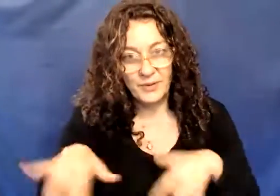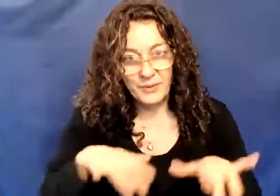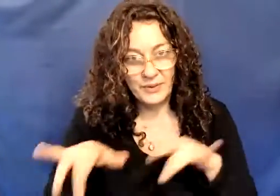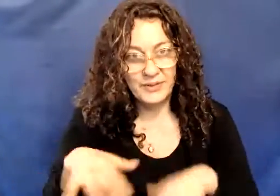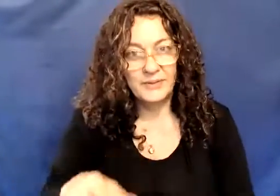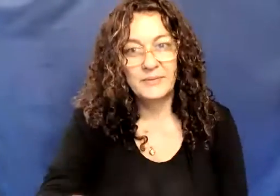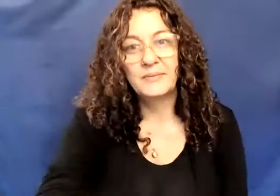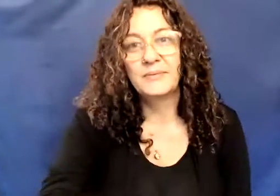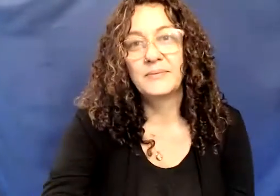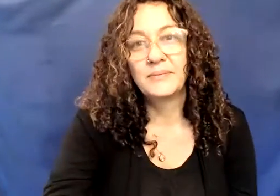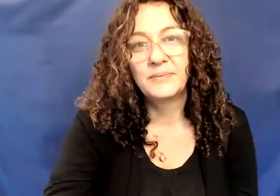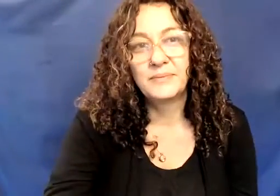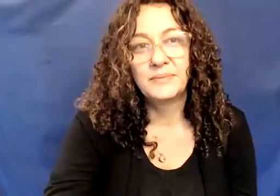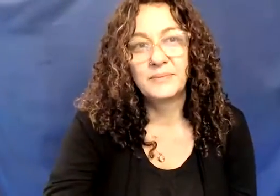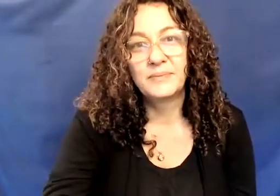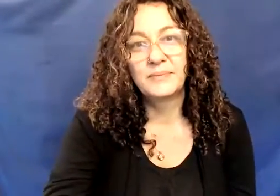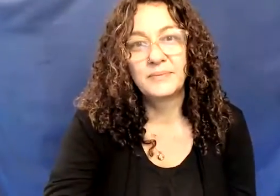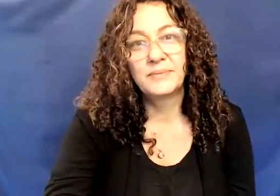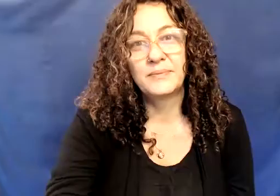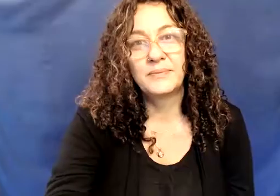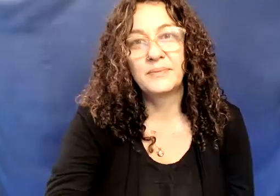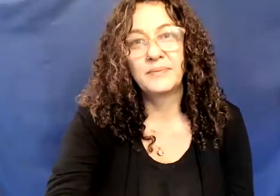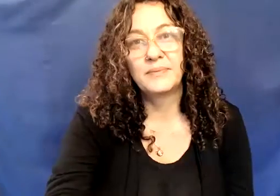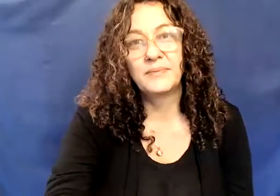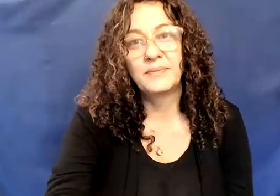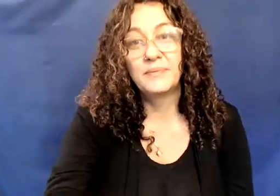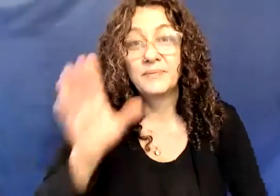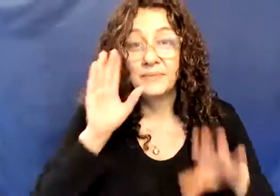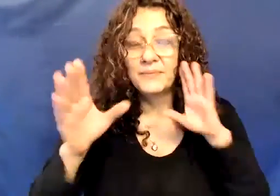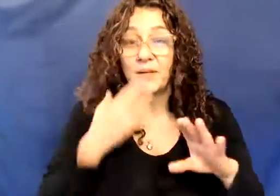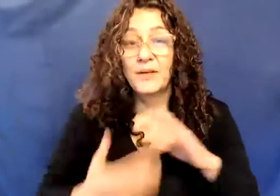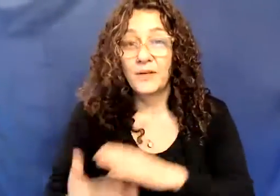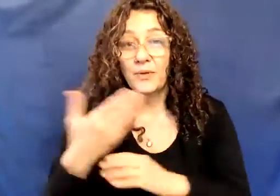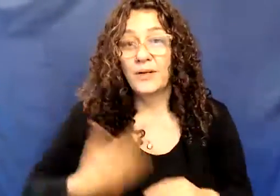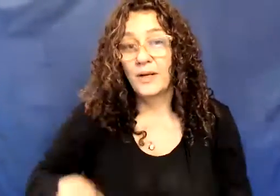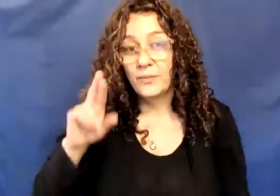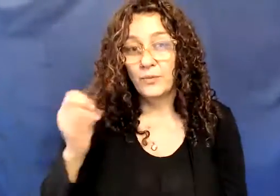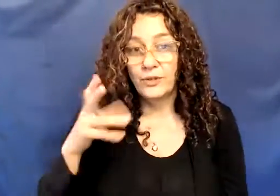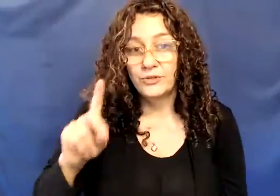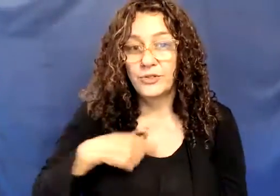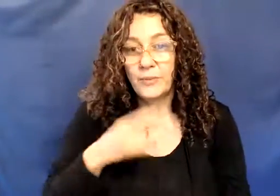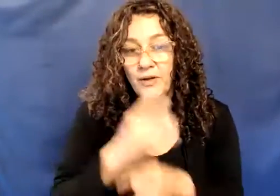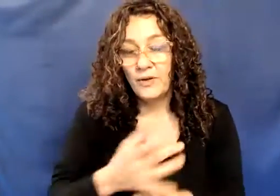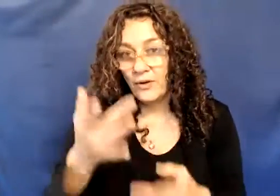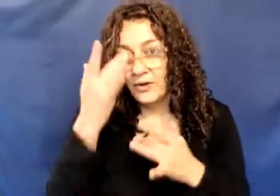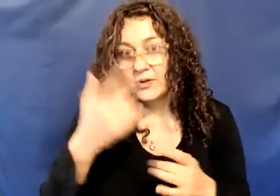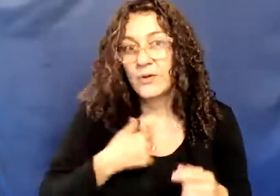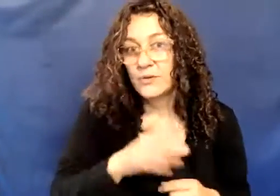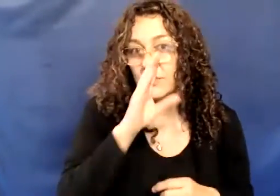Good morning, everyone. My name's Richard, and I'm an alcoholic. My sobriety date is October 17th, 2004. Can